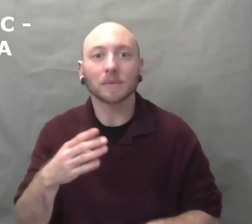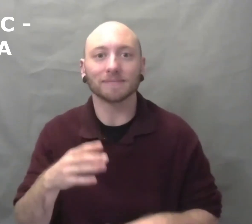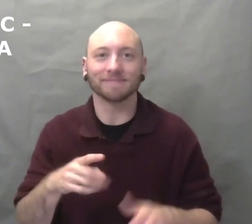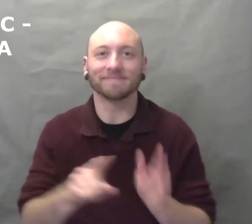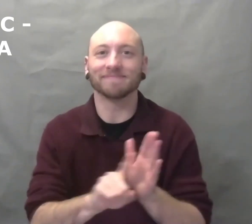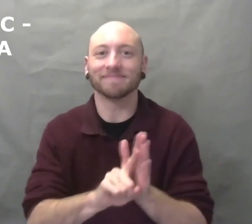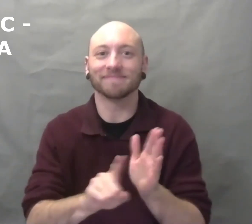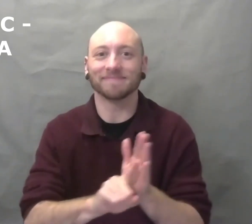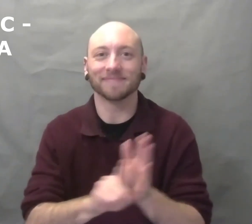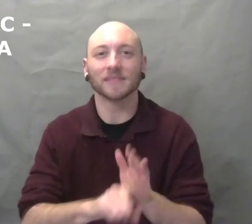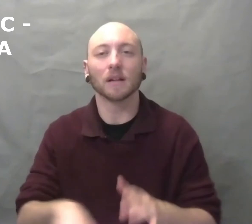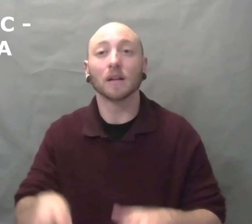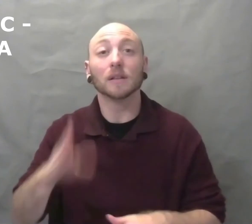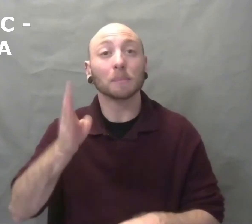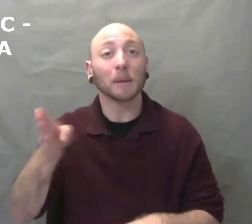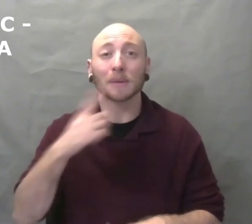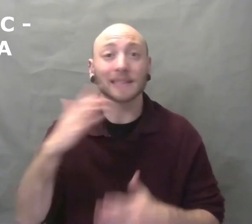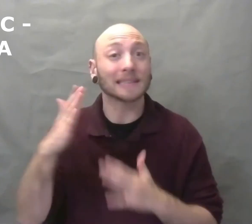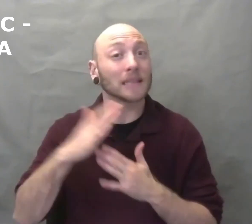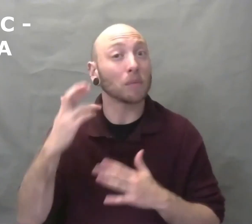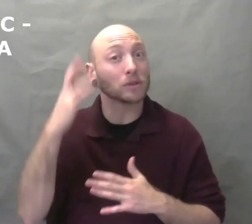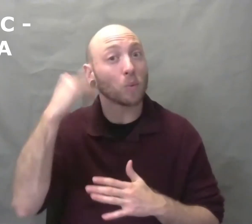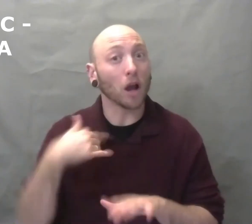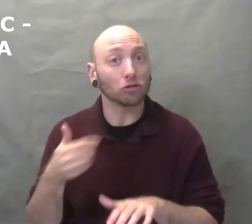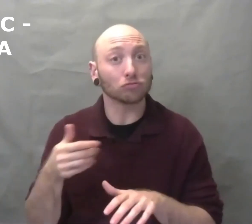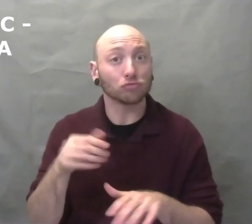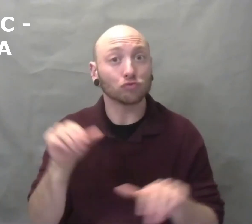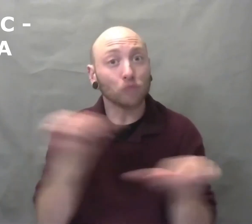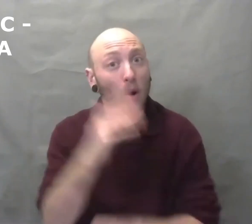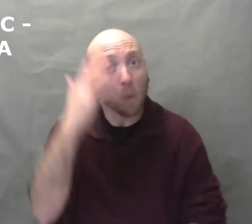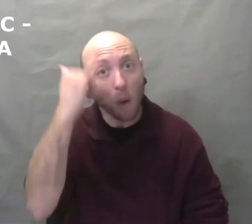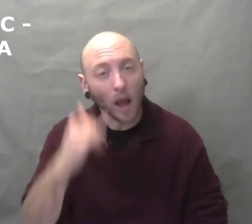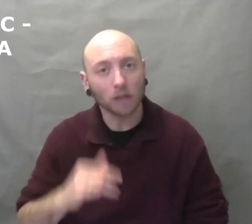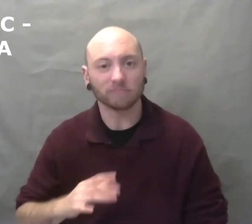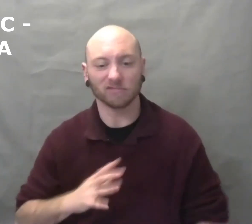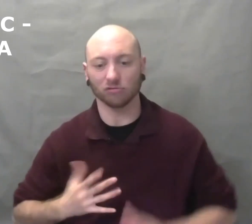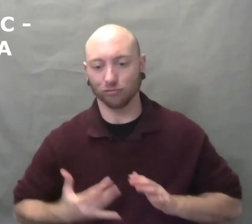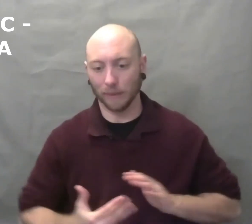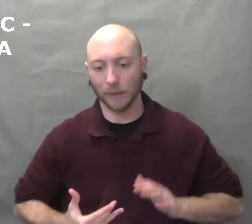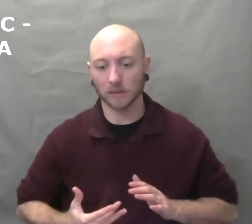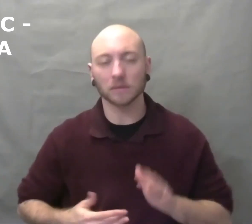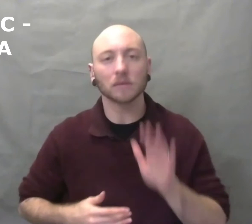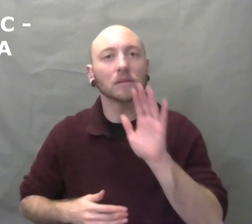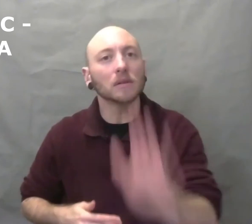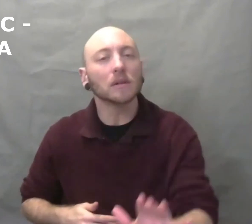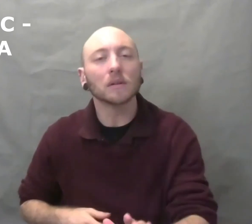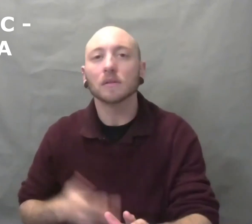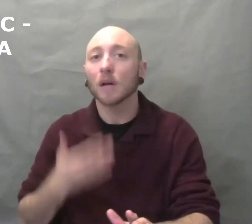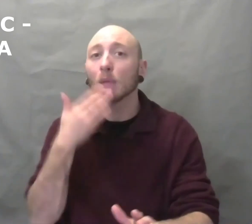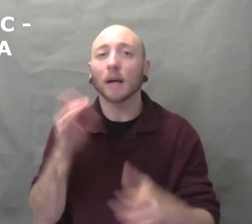me, it does. Let them go. There's no point. Pray over it. Pray that you hate getting over it. Pray whatever. Just